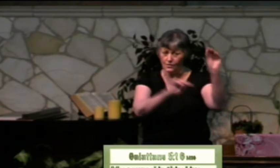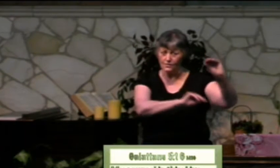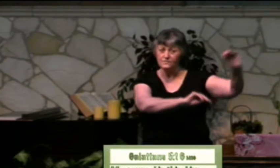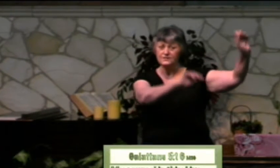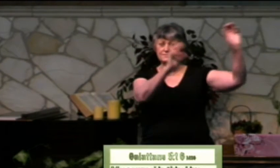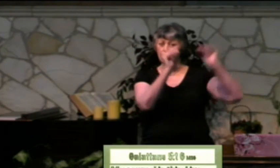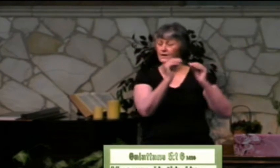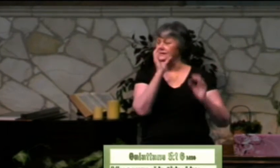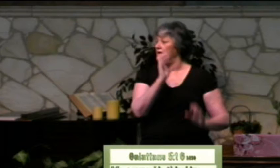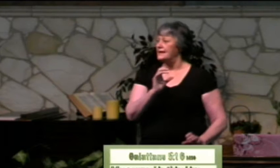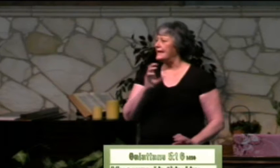moves. It's more,